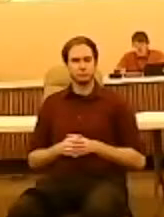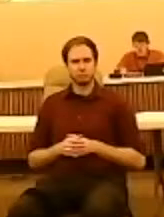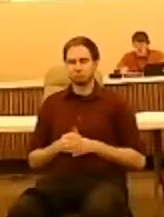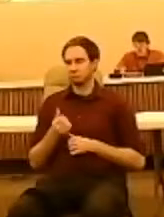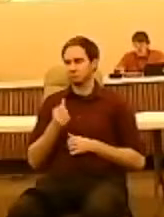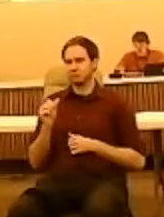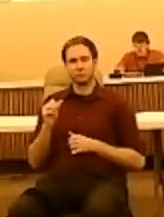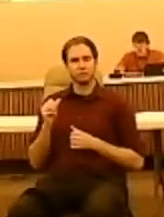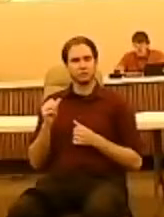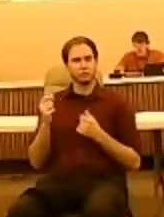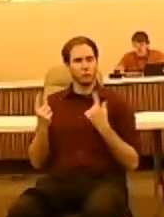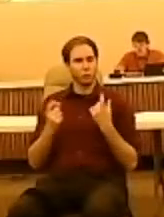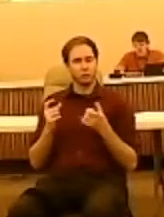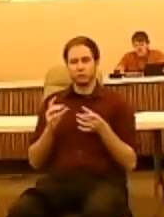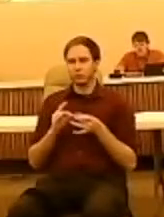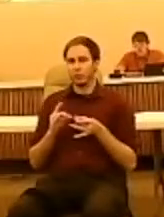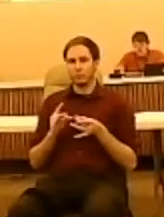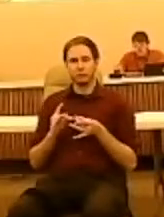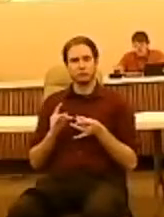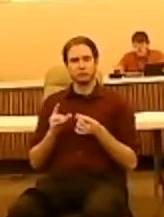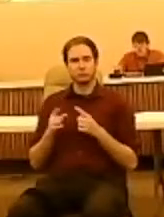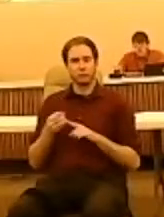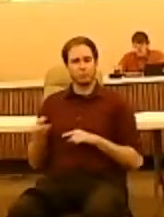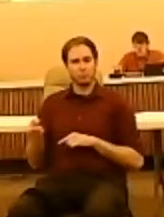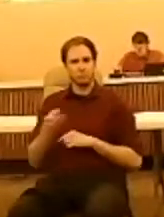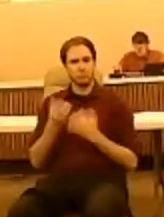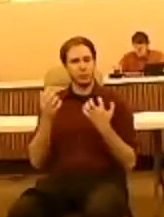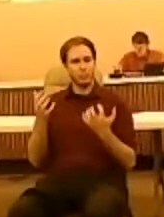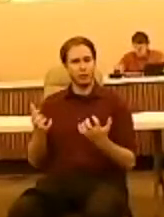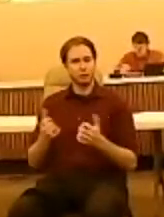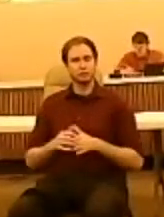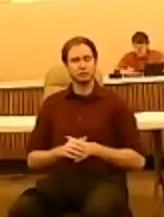Any questions, comments, anything from the public?